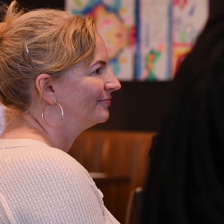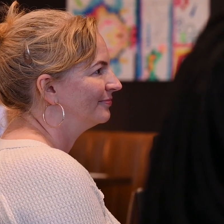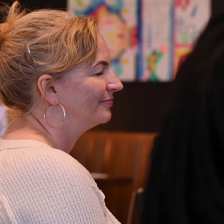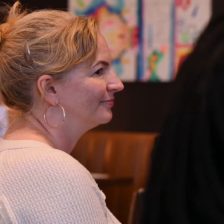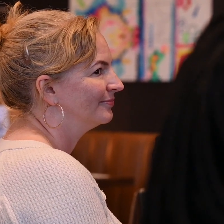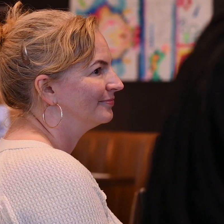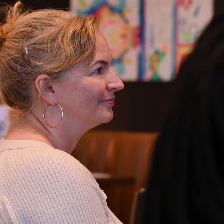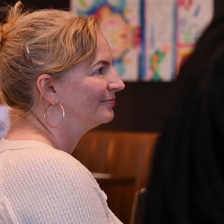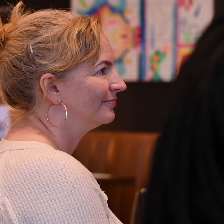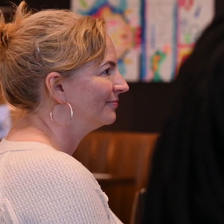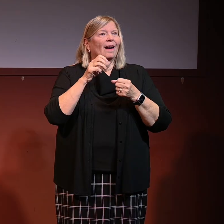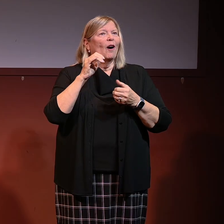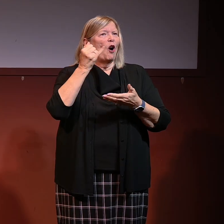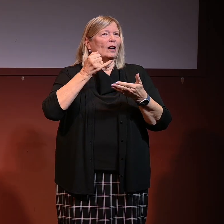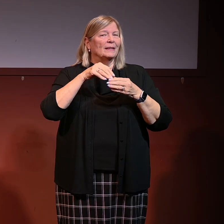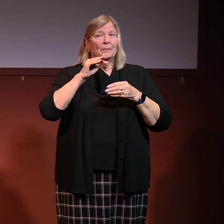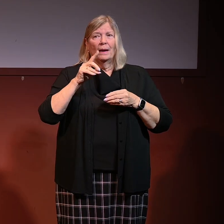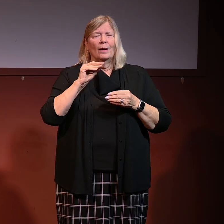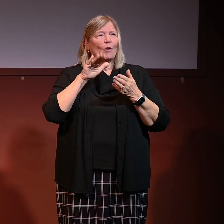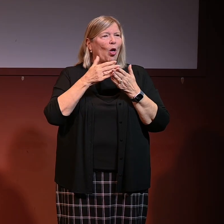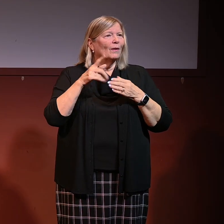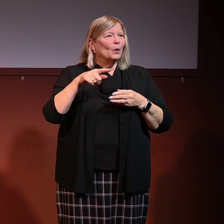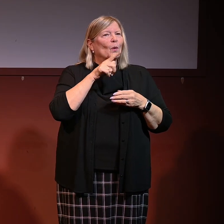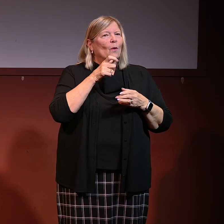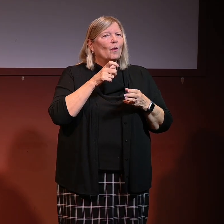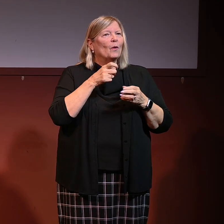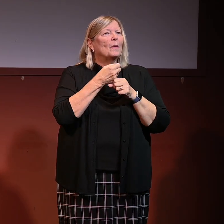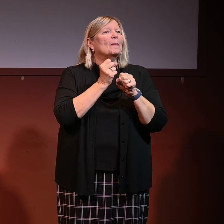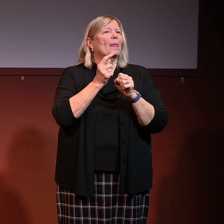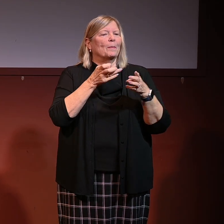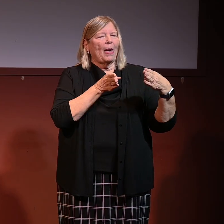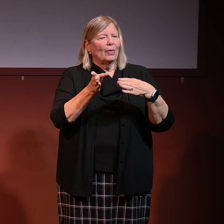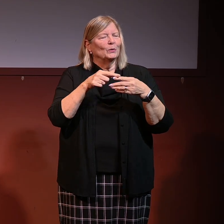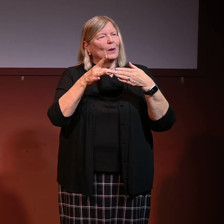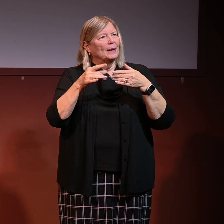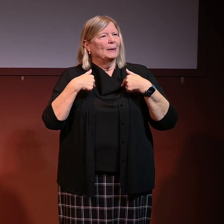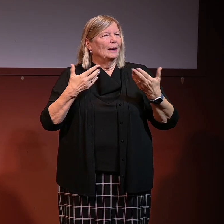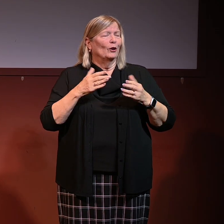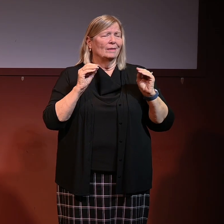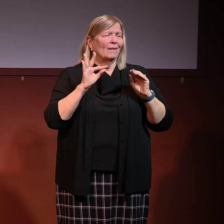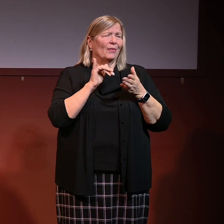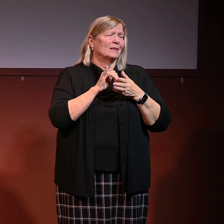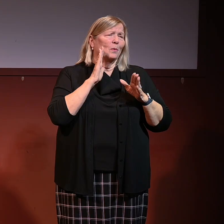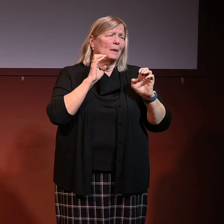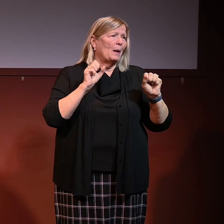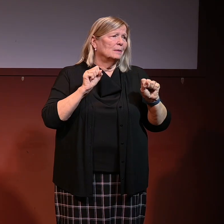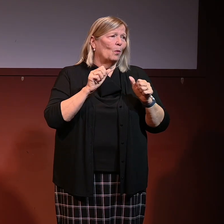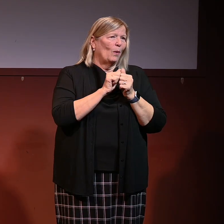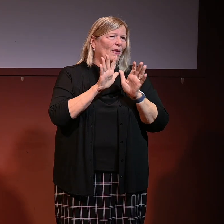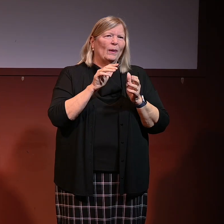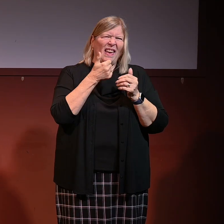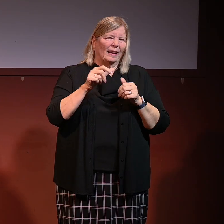the arts in Maryland, and all of you who have paved the path that led me here. None of this would be possible without any of